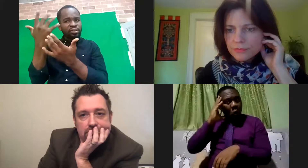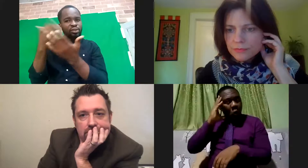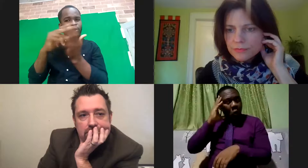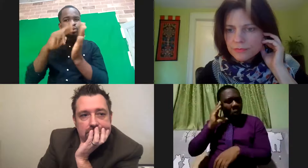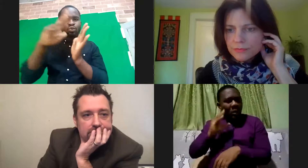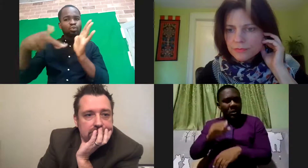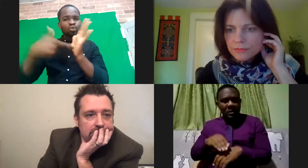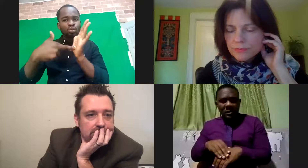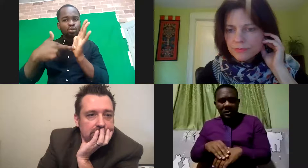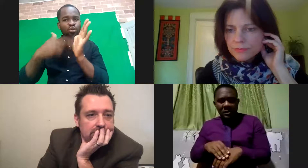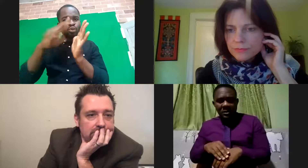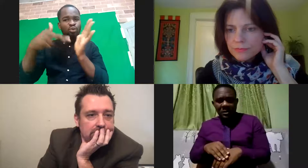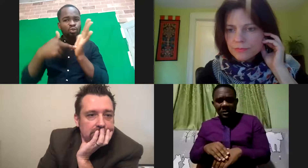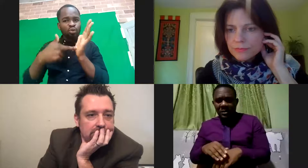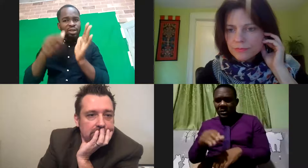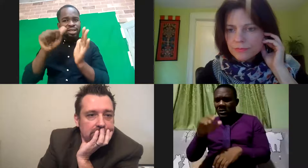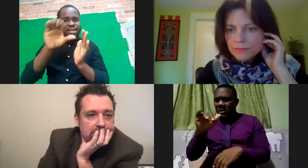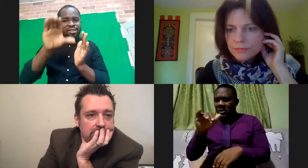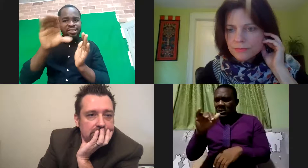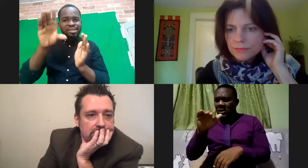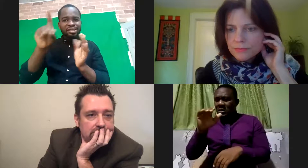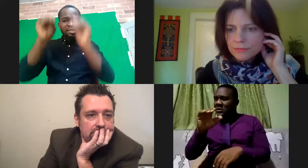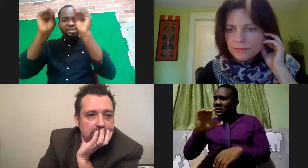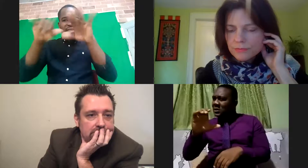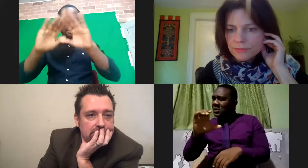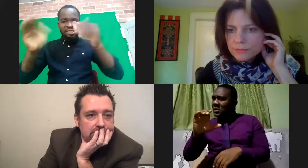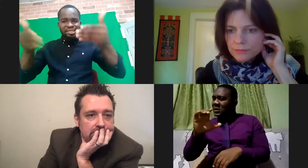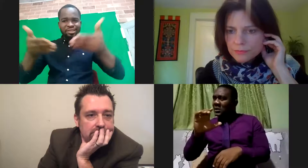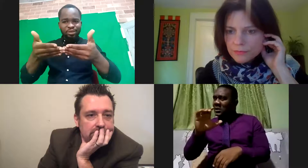ECCD teachers in sign language introducing?